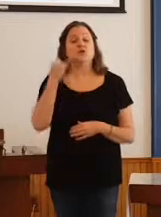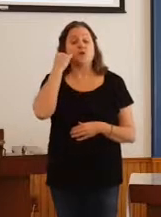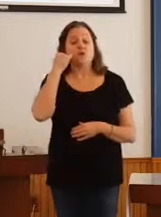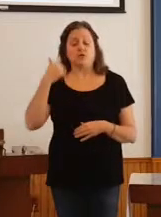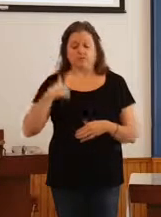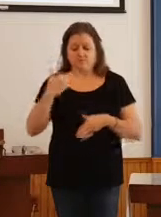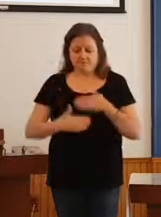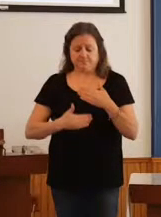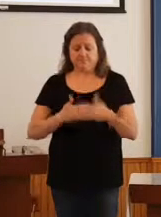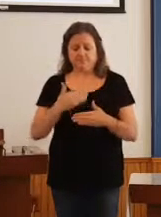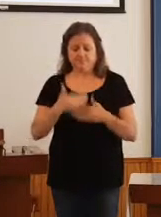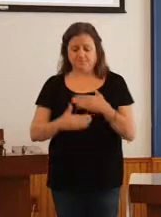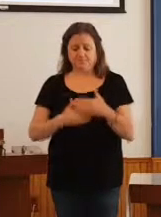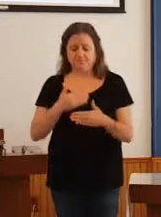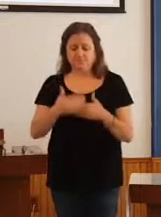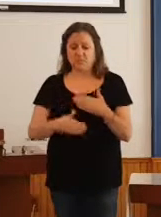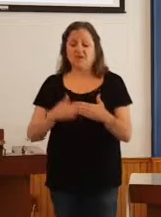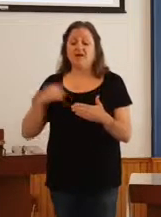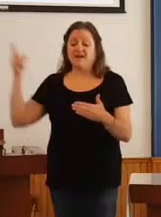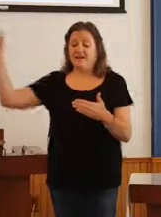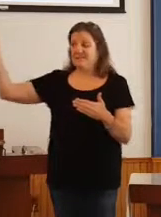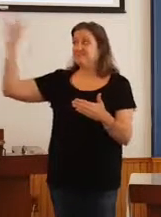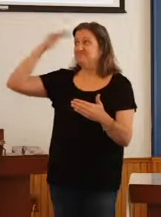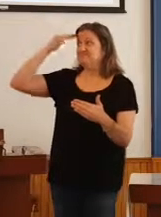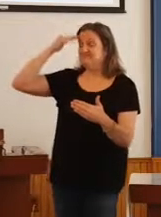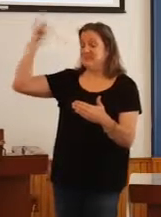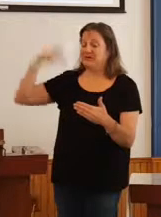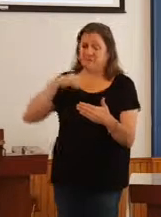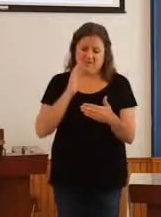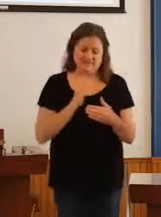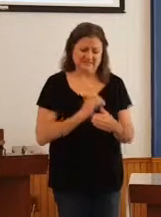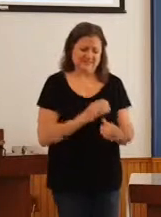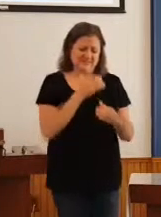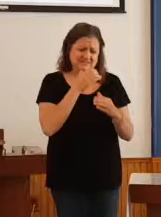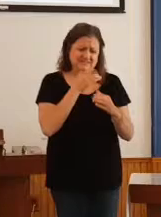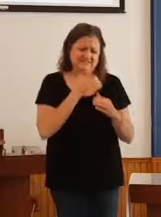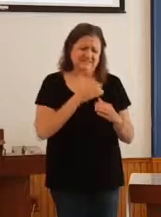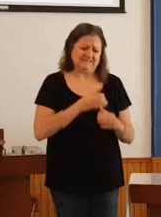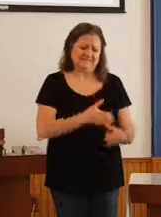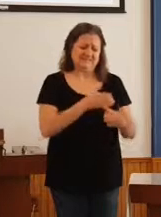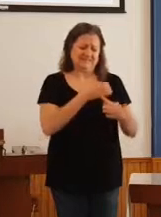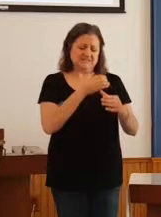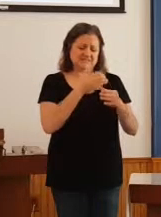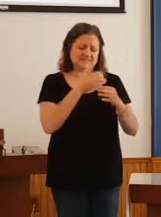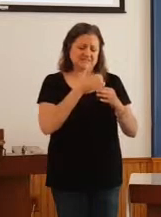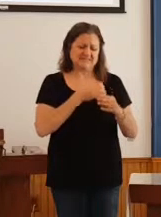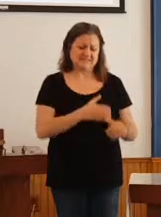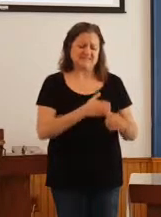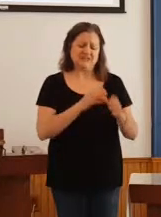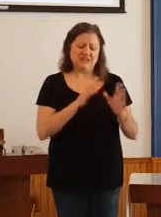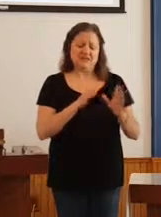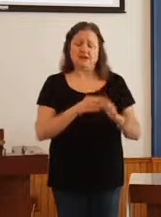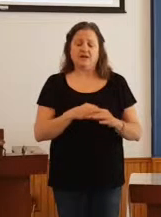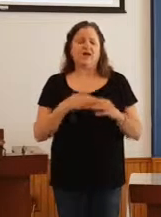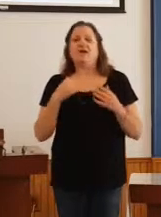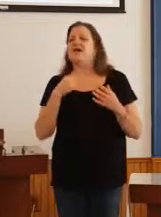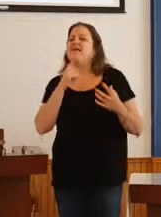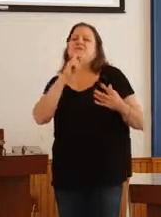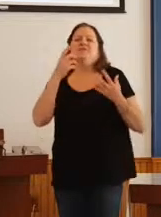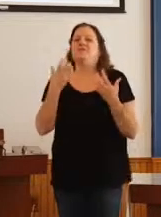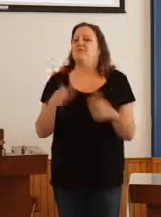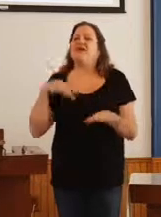share in his sufferings. Now, I'm not going to suggest that you go out and get flogged or